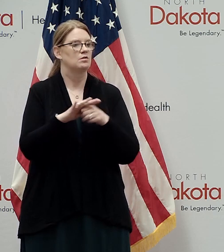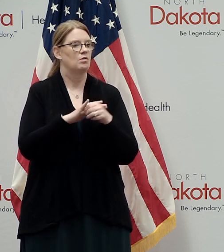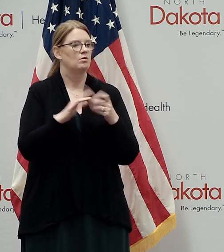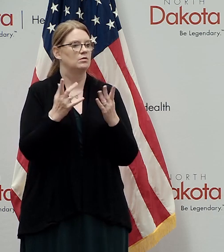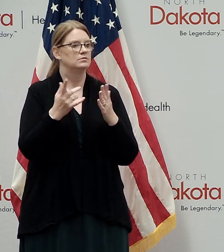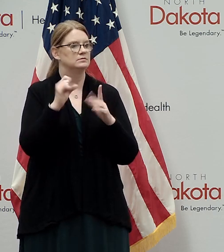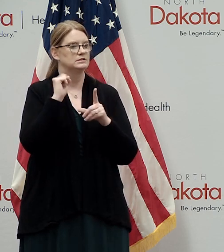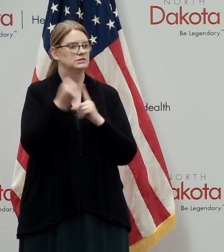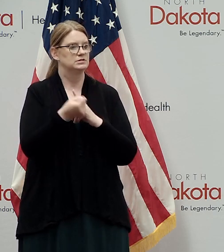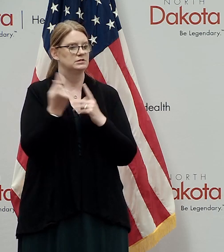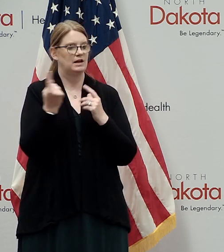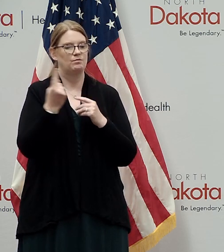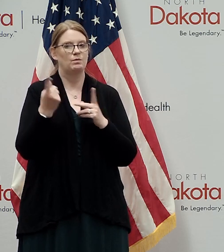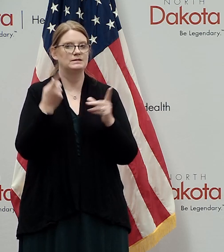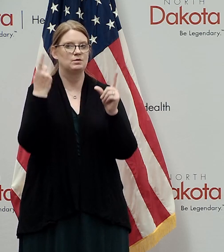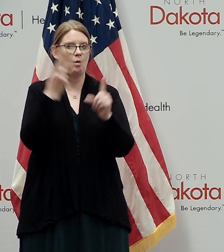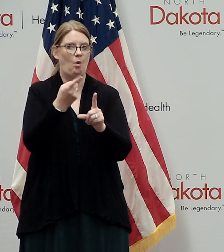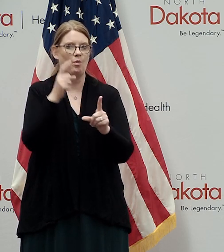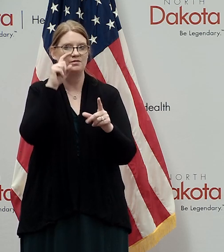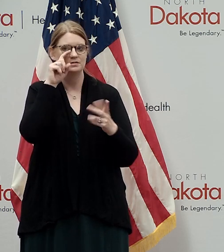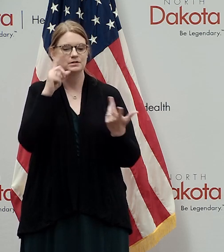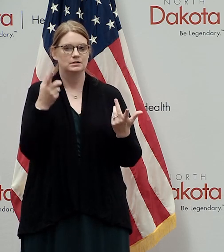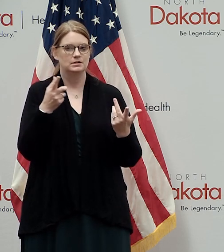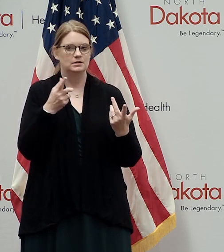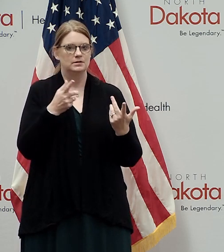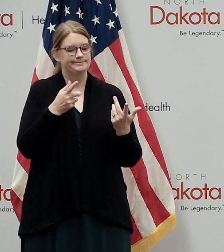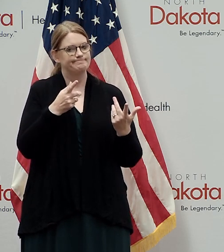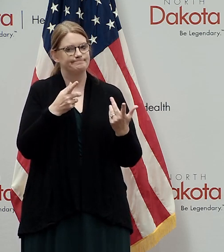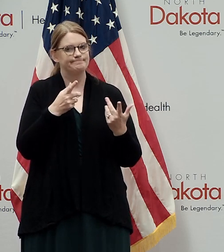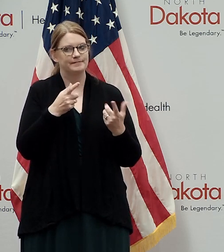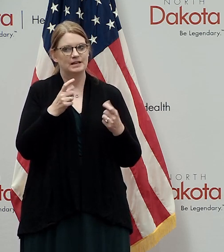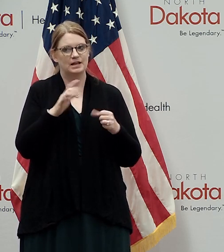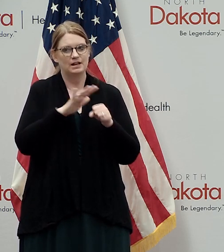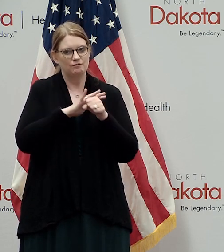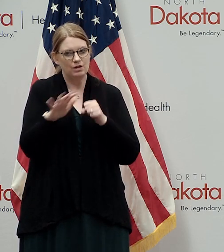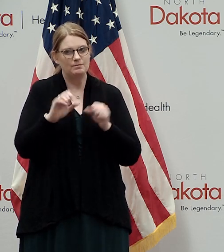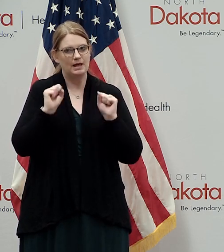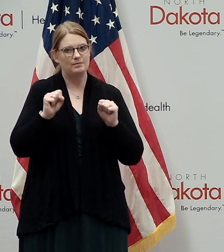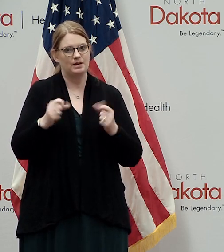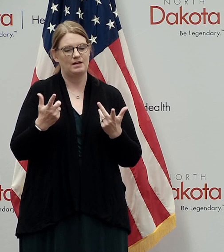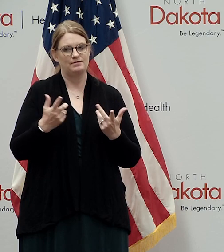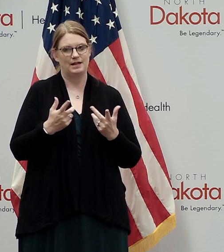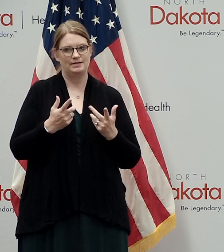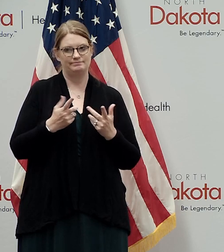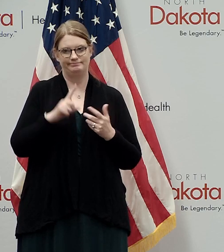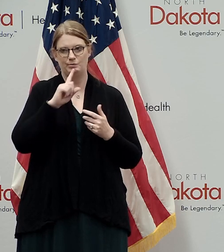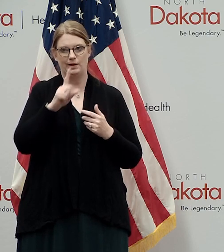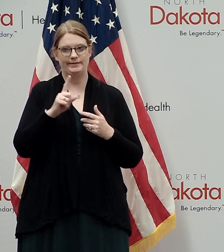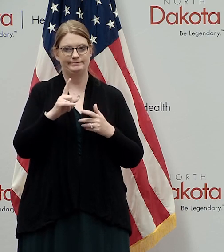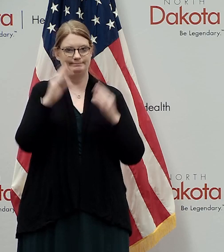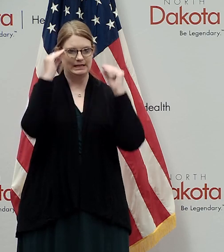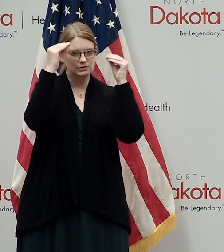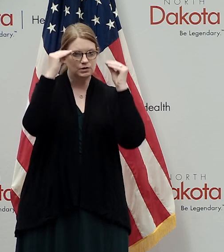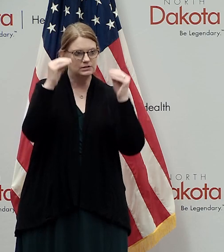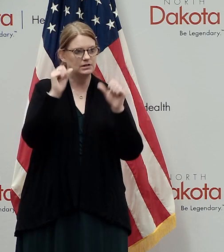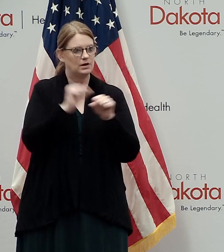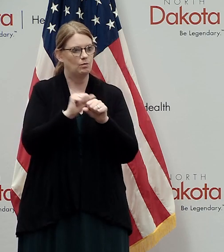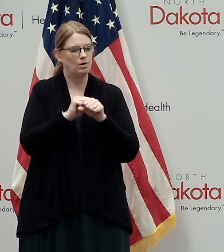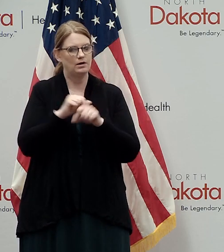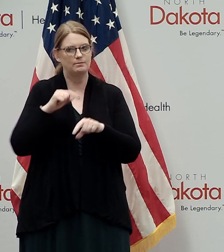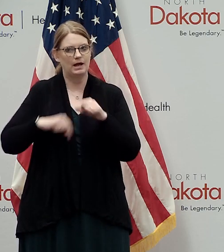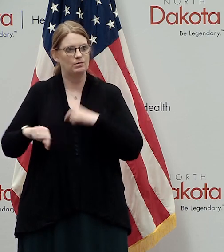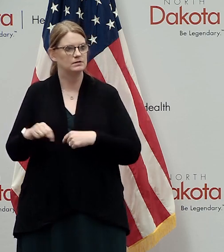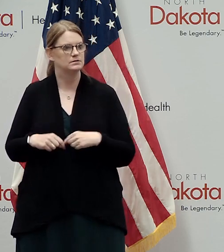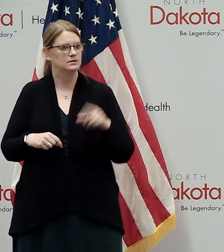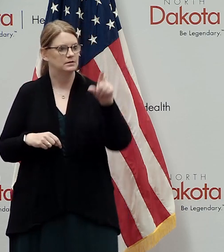think everyone's goal will be to see how they might most fully be able to have in-person instruction, and then go from there and work backwards. Back